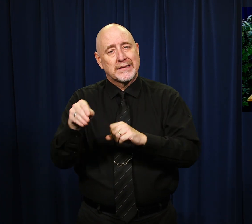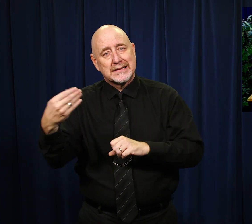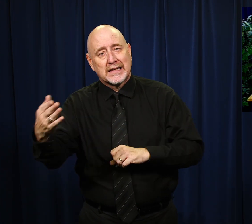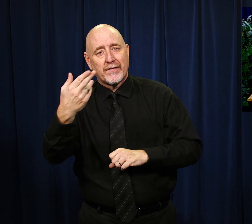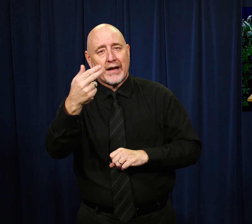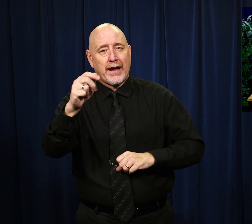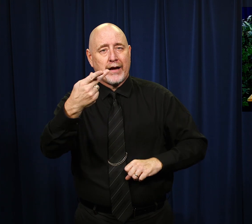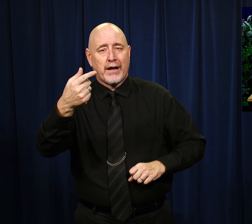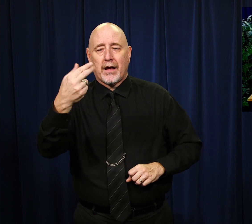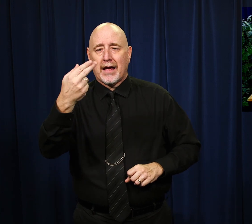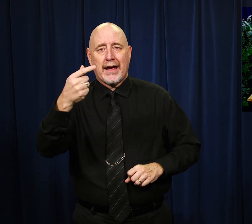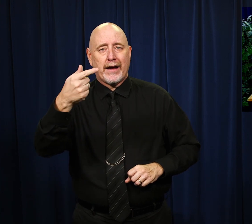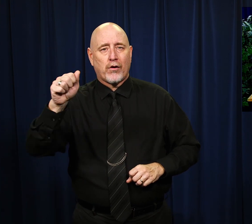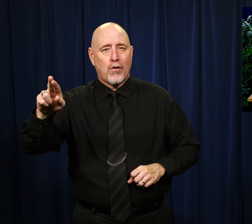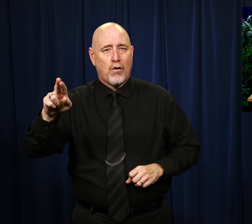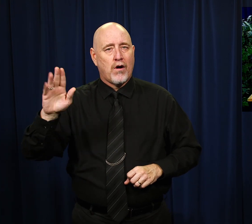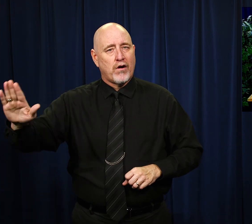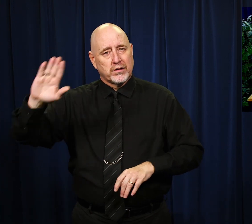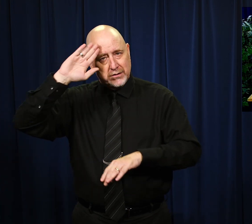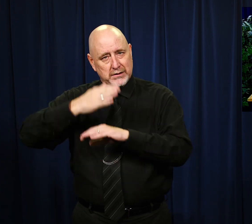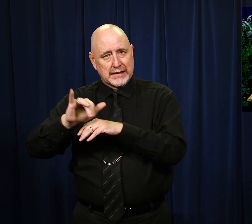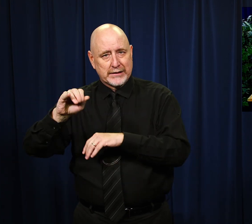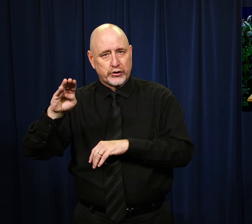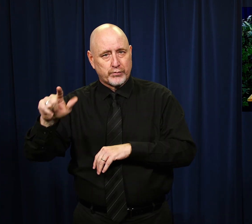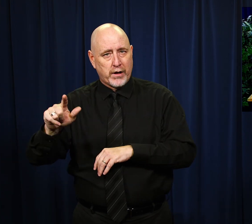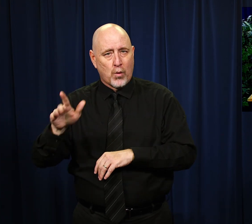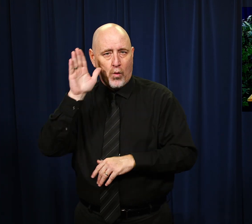to Hagar about Ishmael. He is